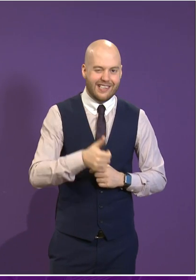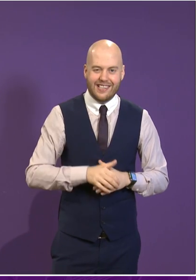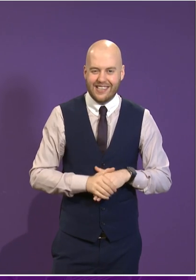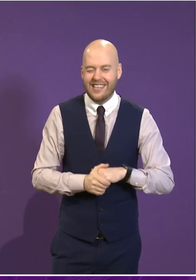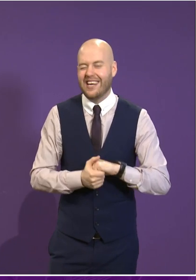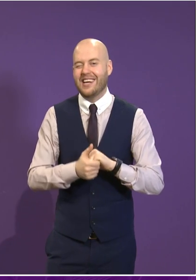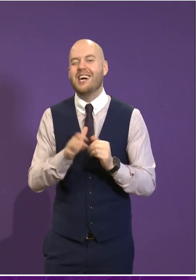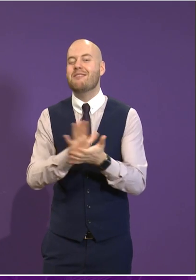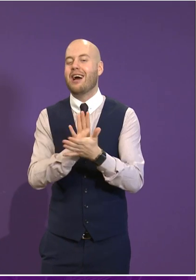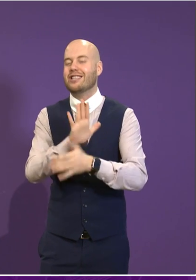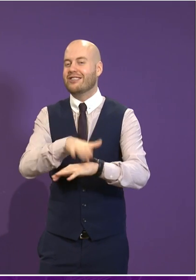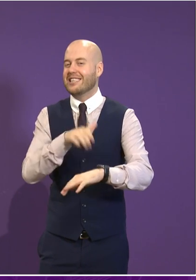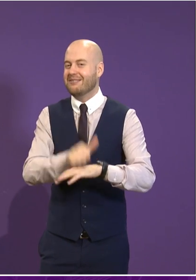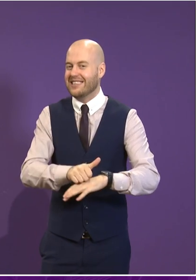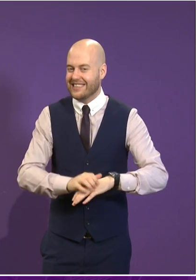Merry Christmas.